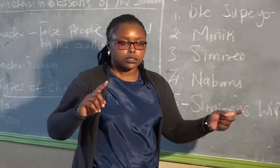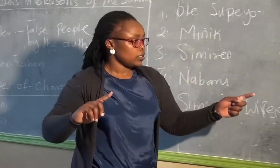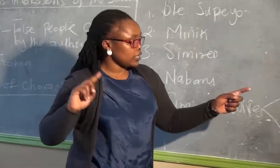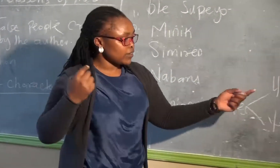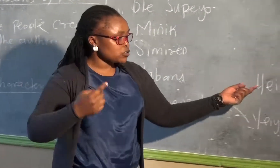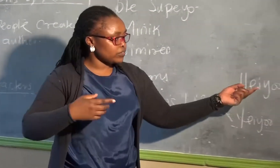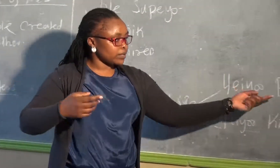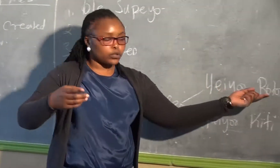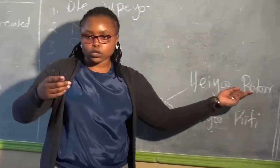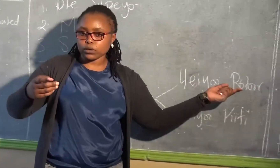The first wife, the bottom,